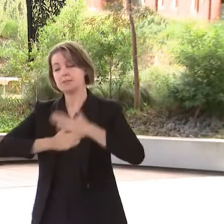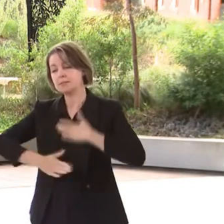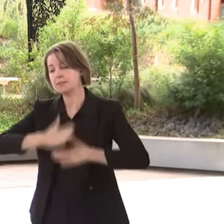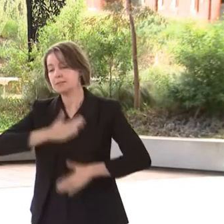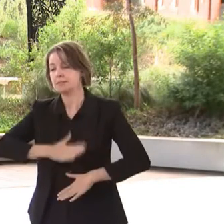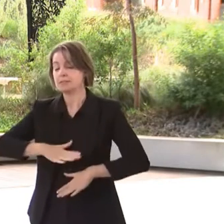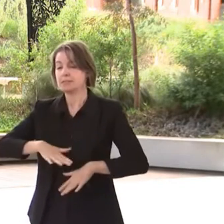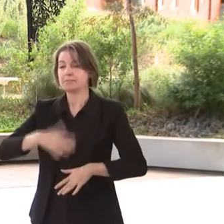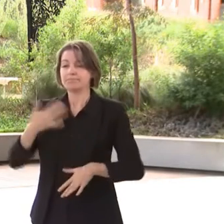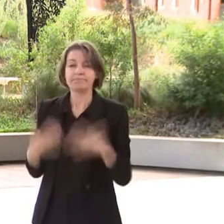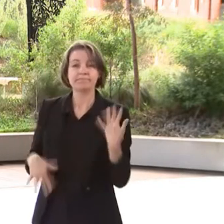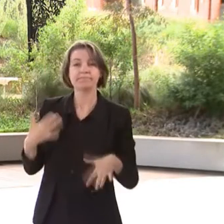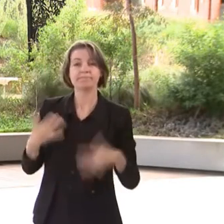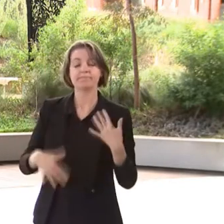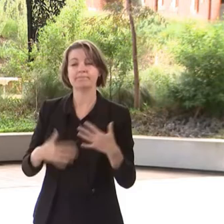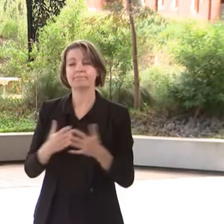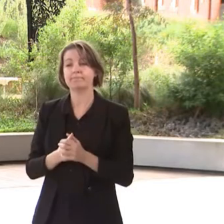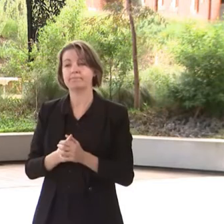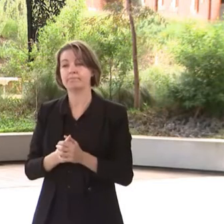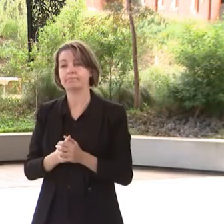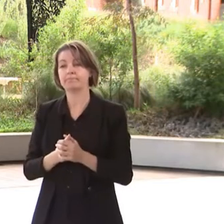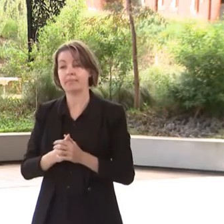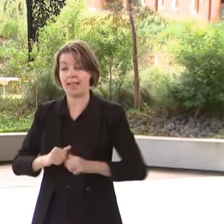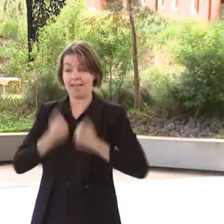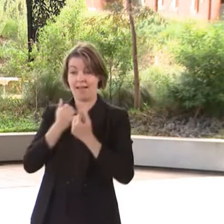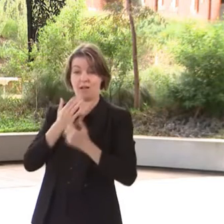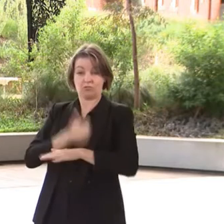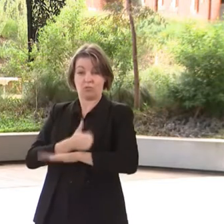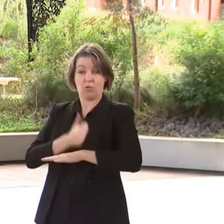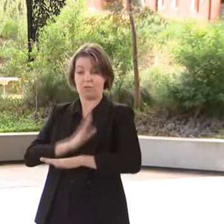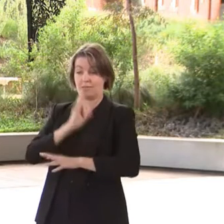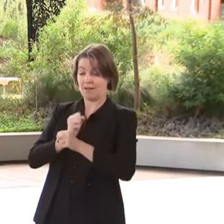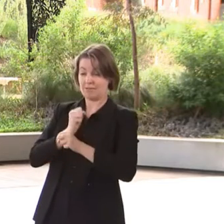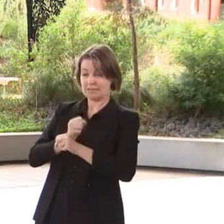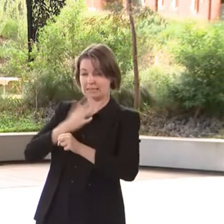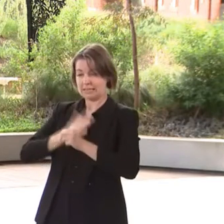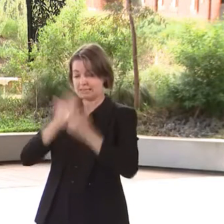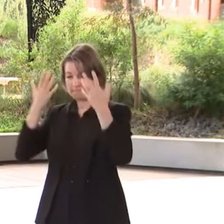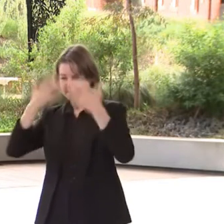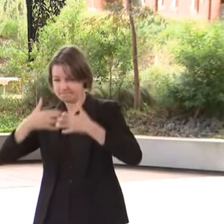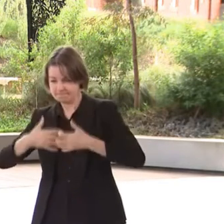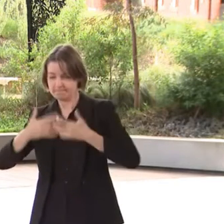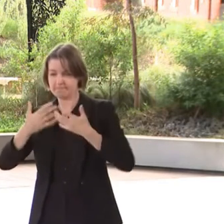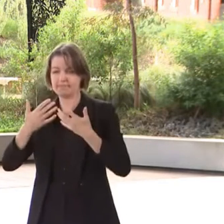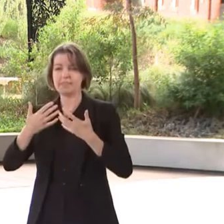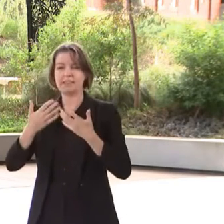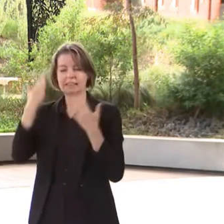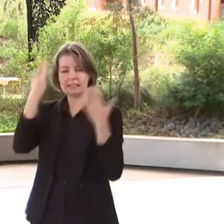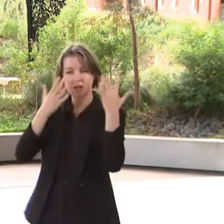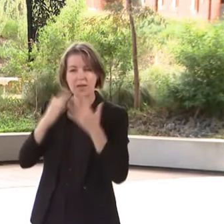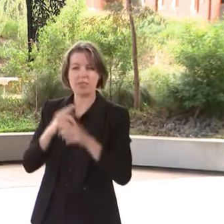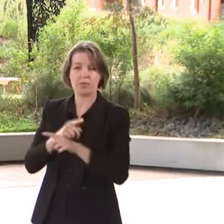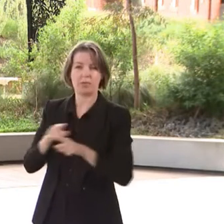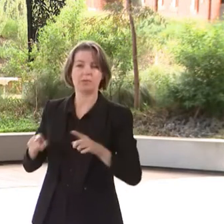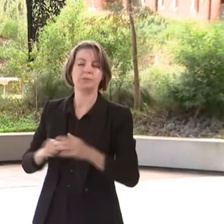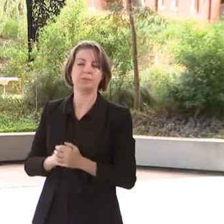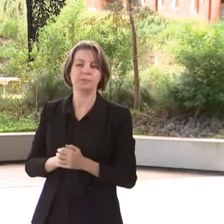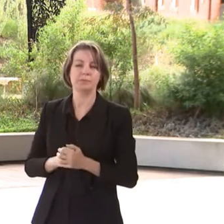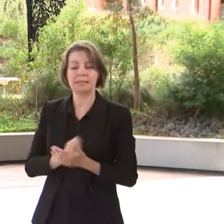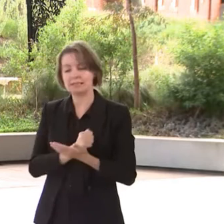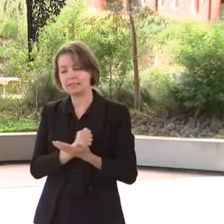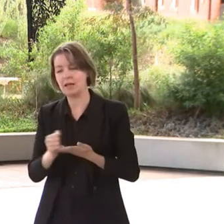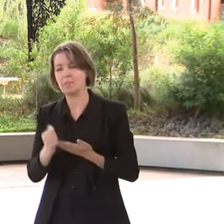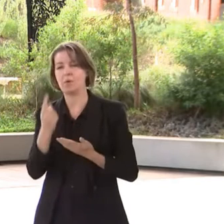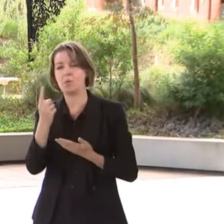all of those issues and weigh them up. And I can say, with school going back, number one focus for me and for the government,